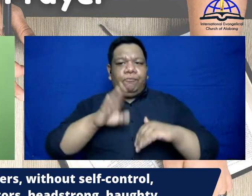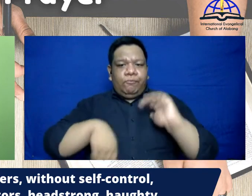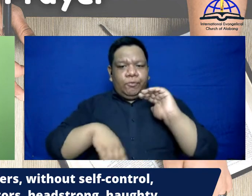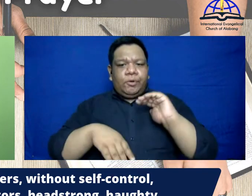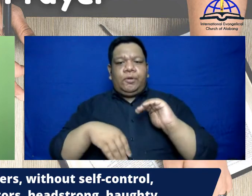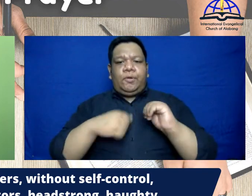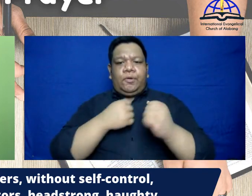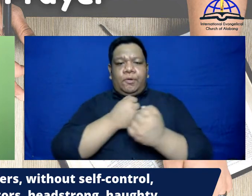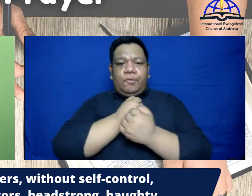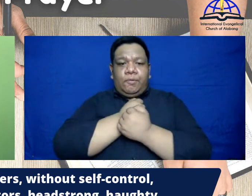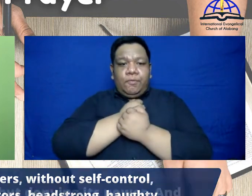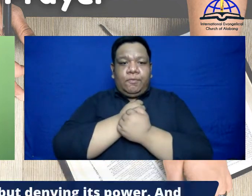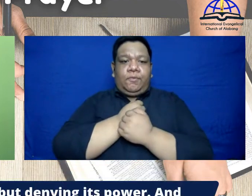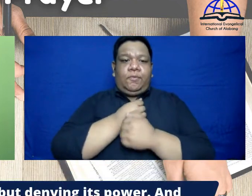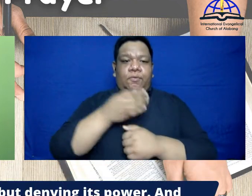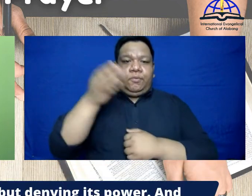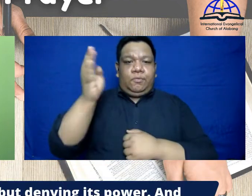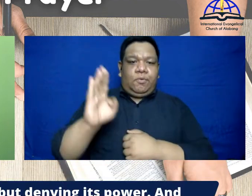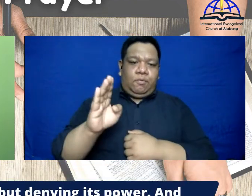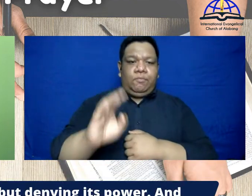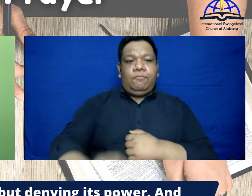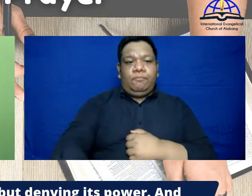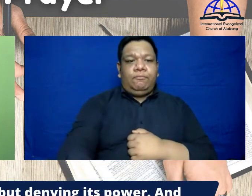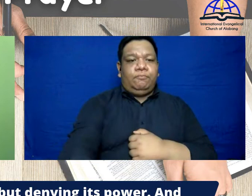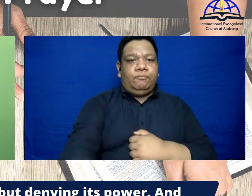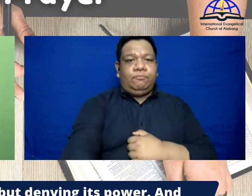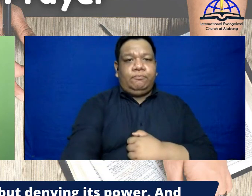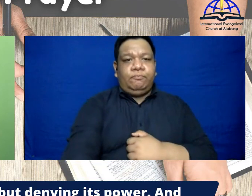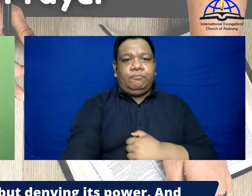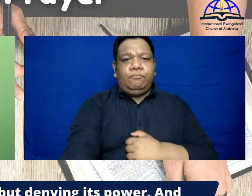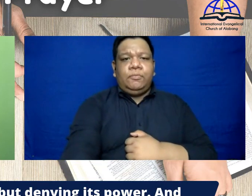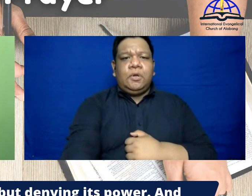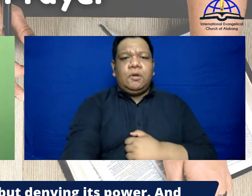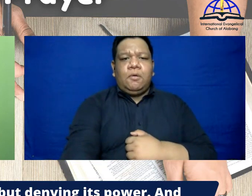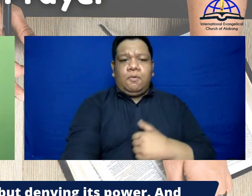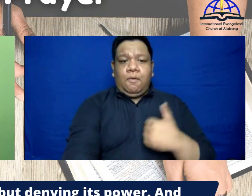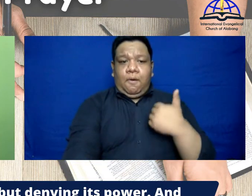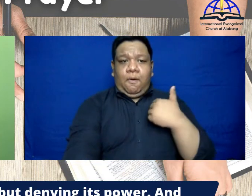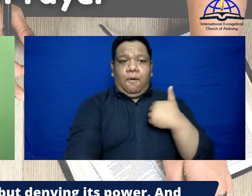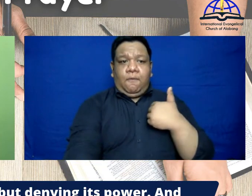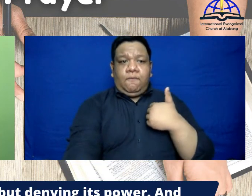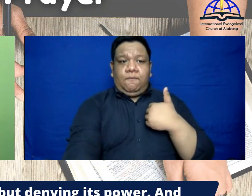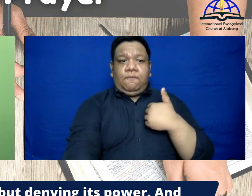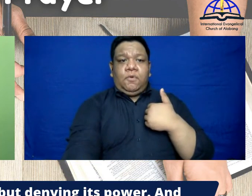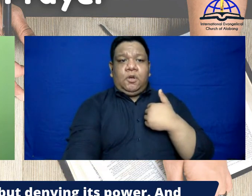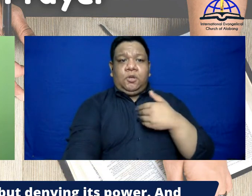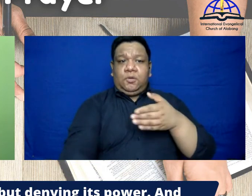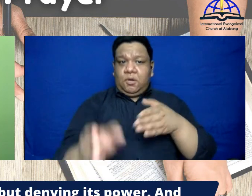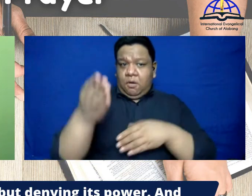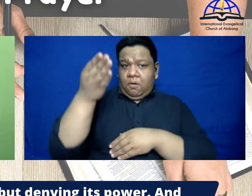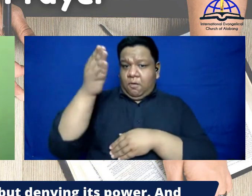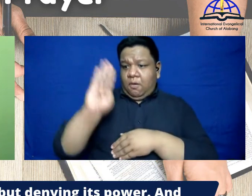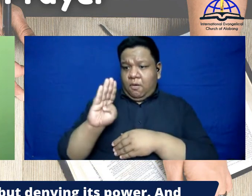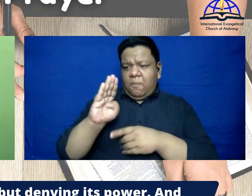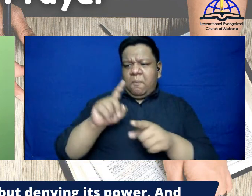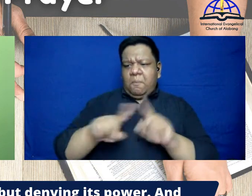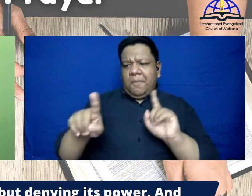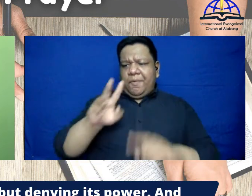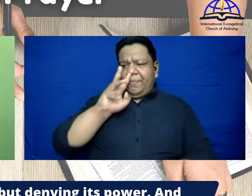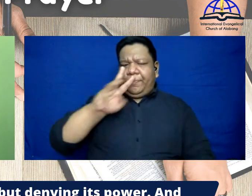than lovers of God, having a form of godliness but denying its